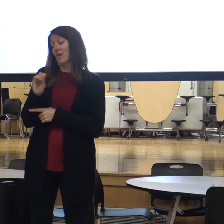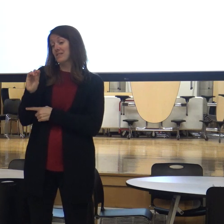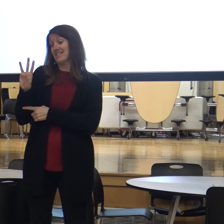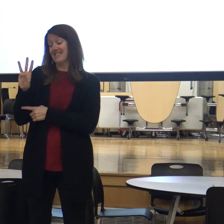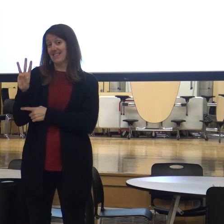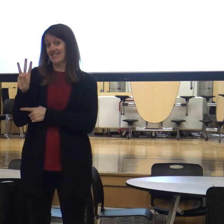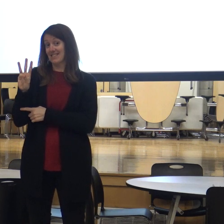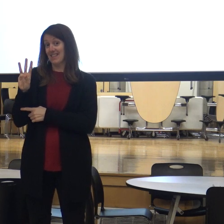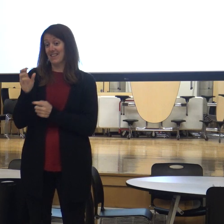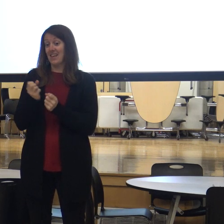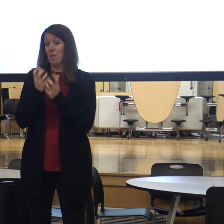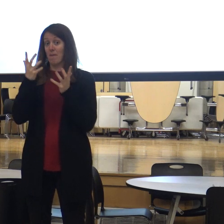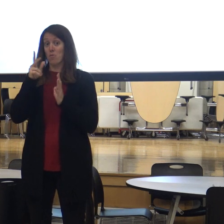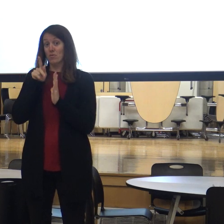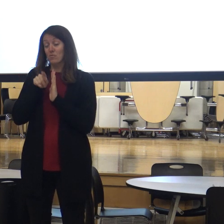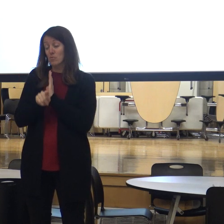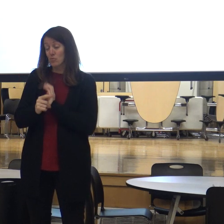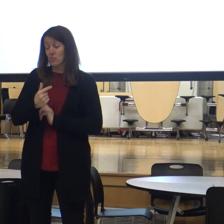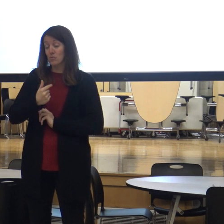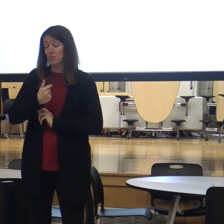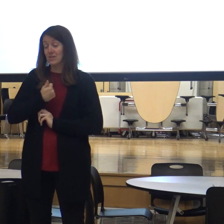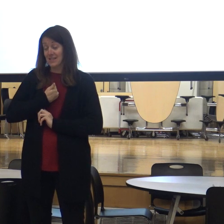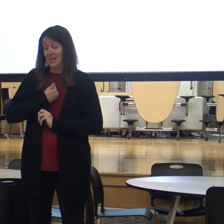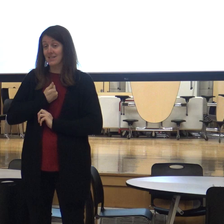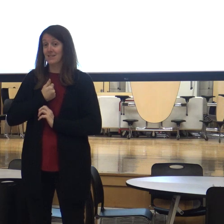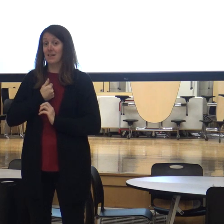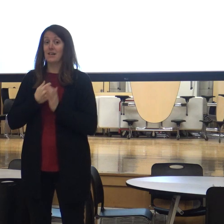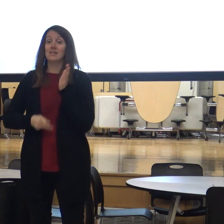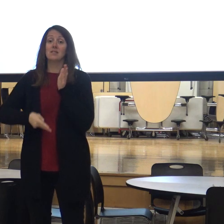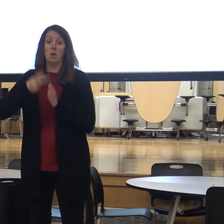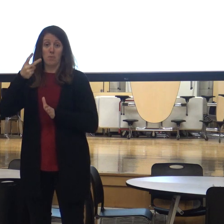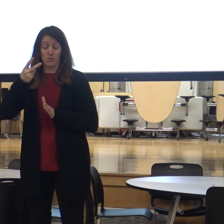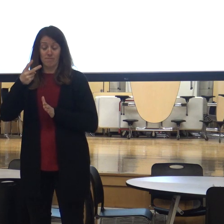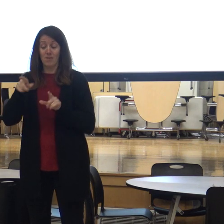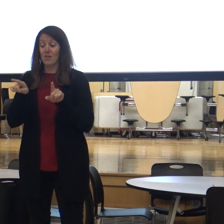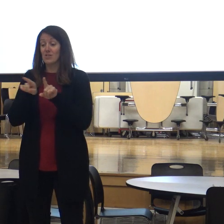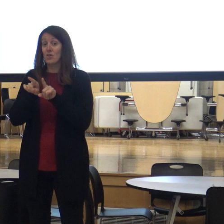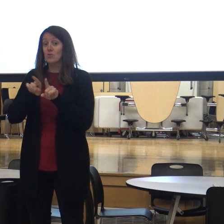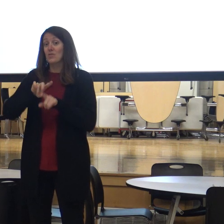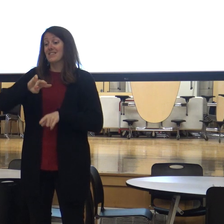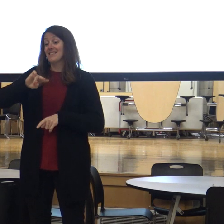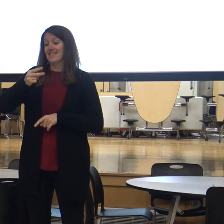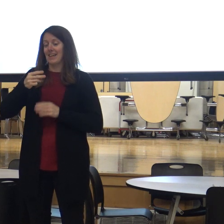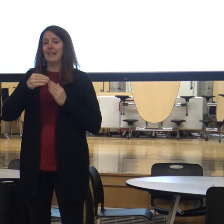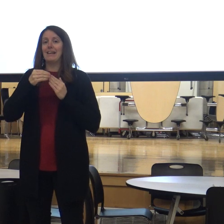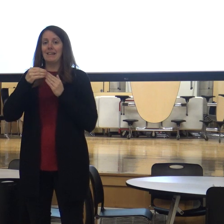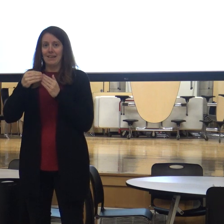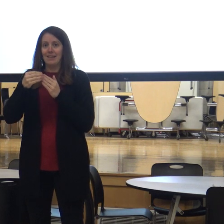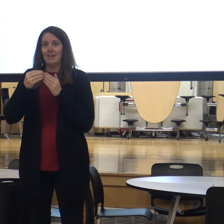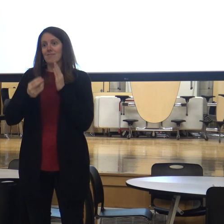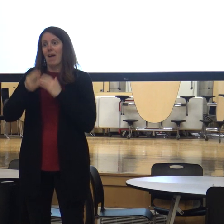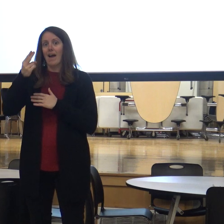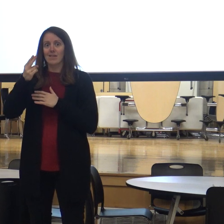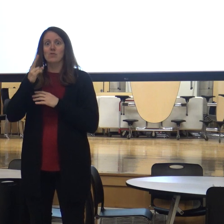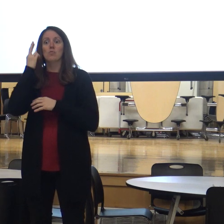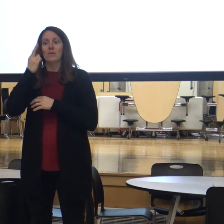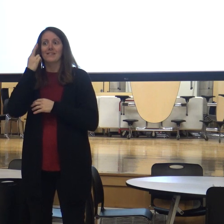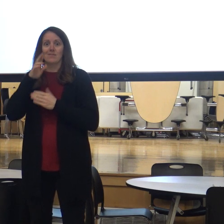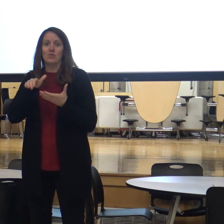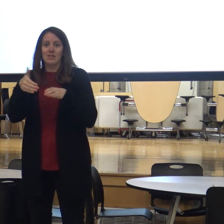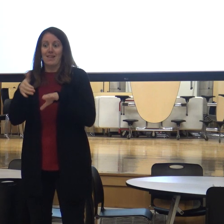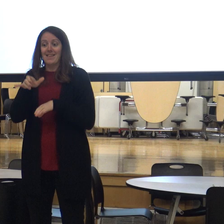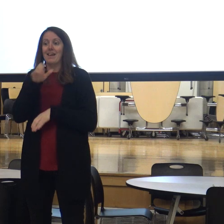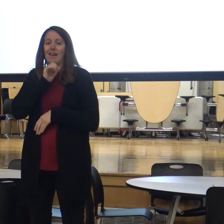more than doubled. It is also the second leading cause of death for those ages. So this isn't to scare anybody any